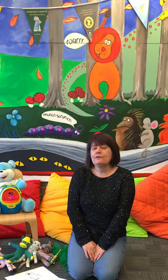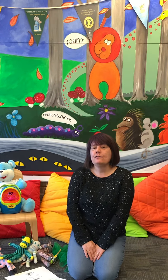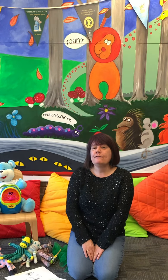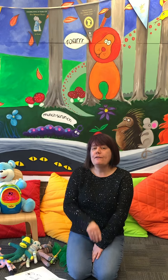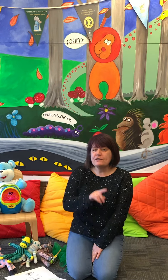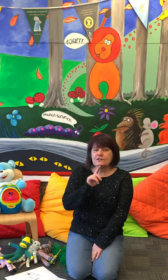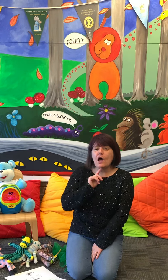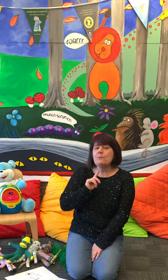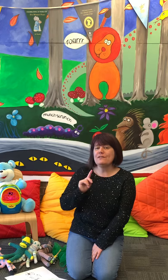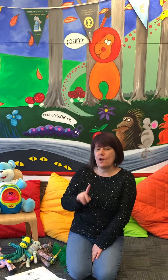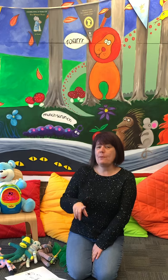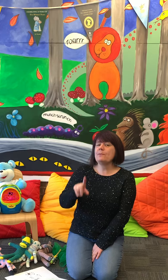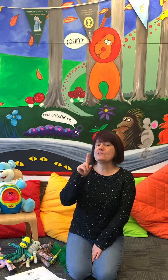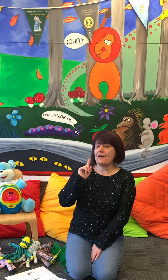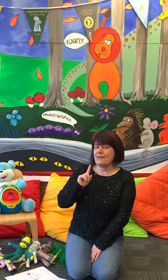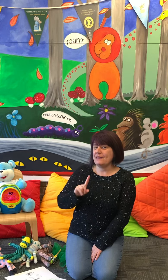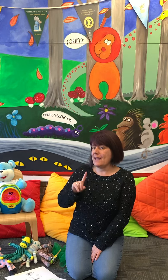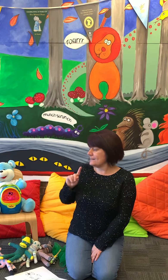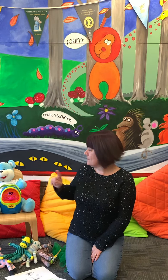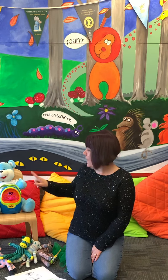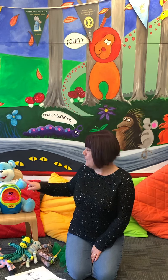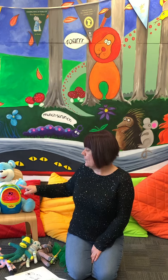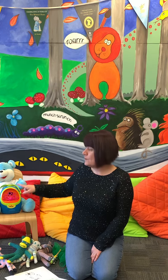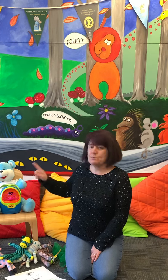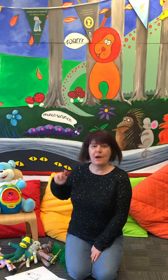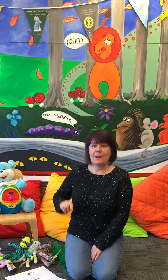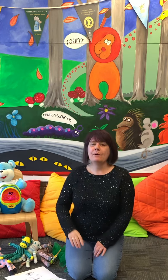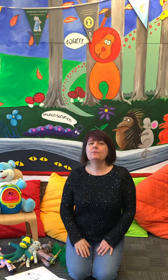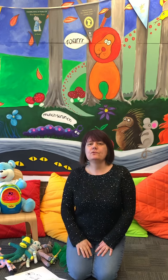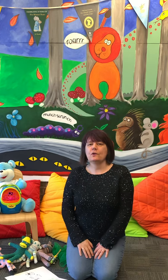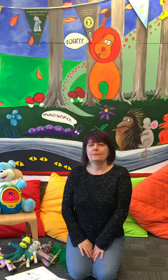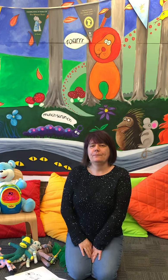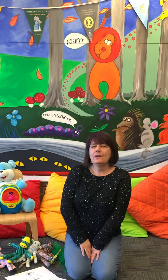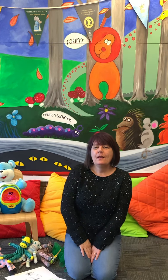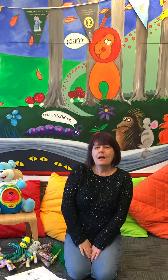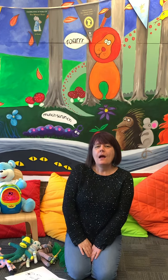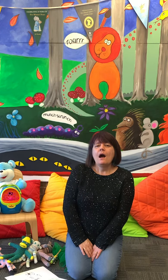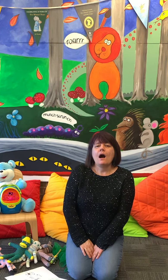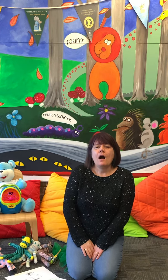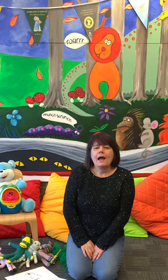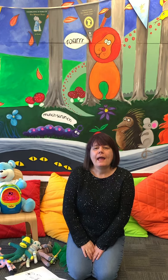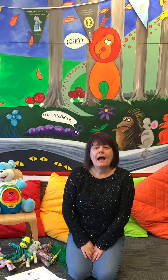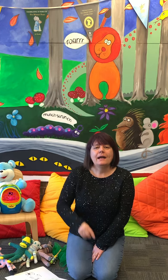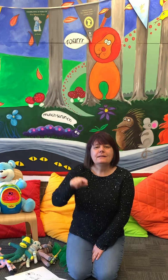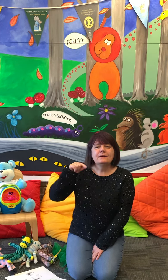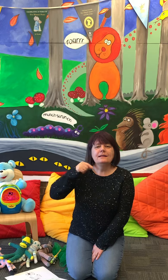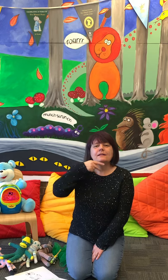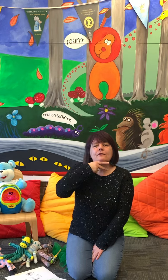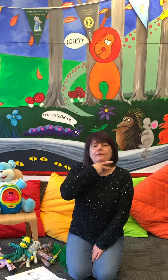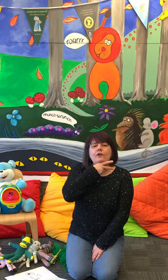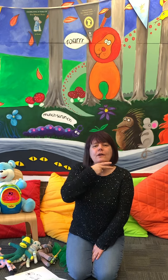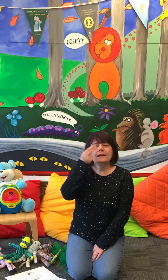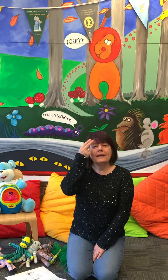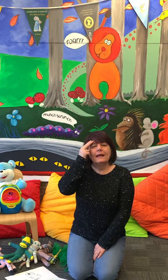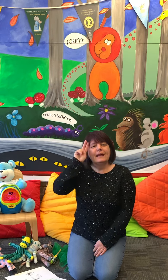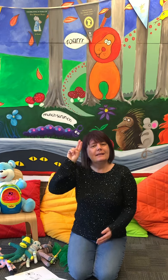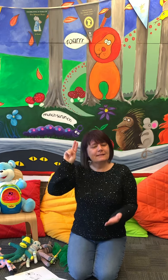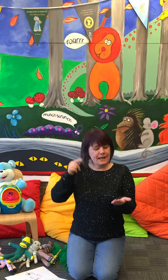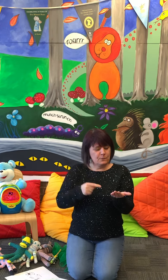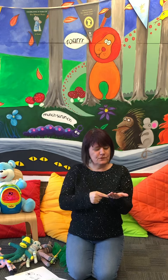the first time with no bubbles and then the next time we're going to put our bubbles on. I had a little froggy, his name was